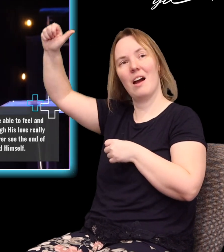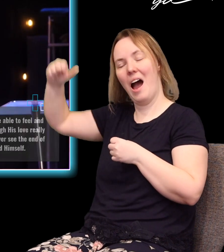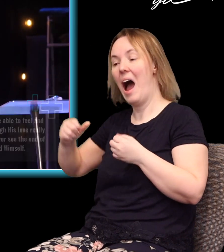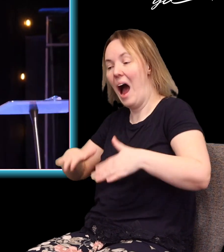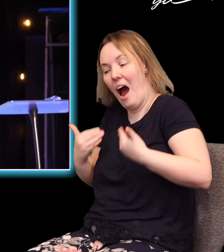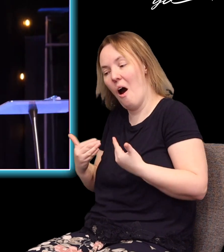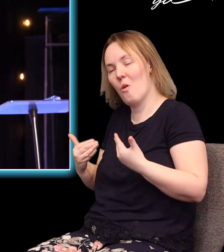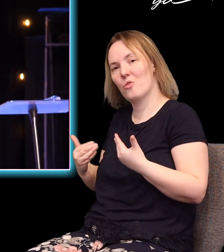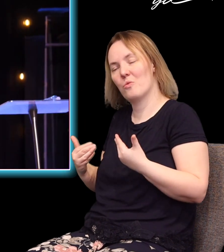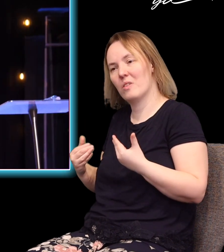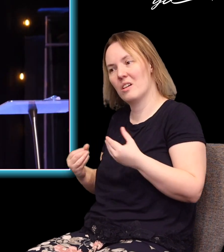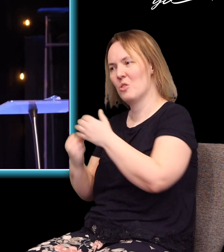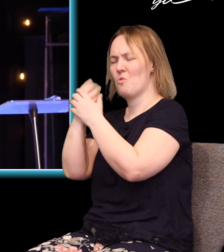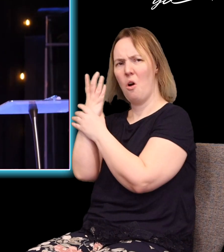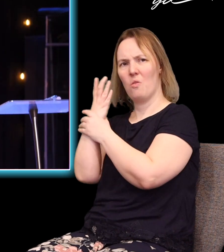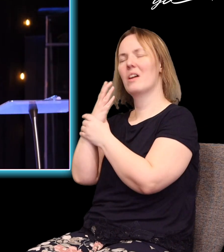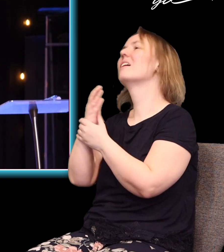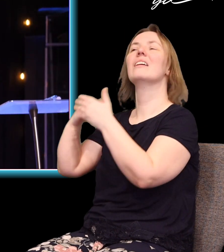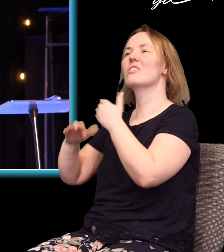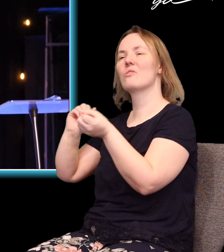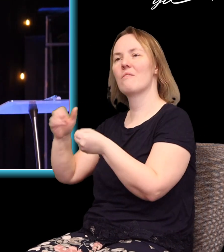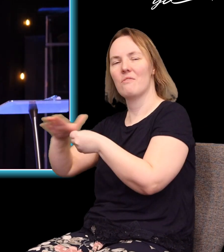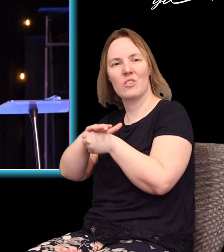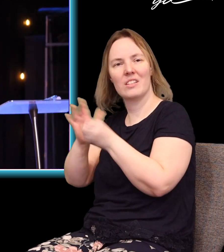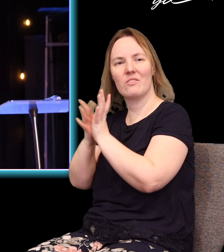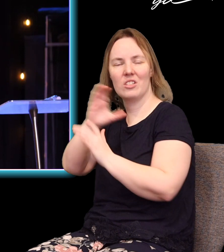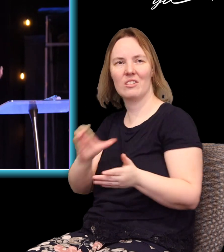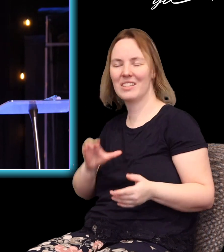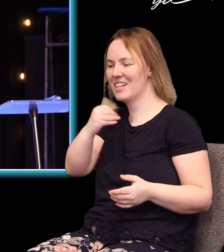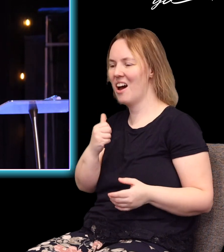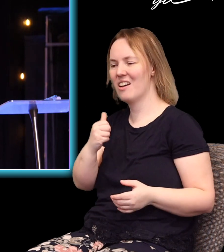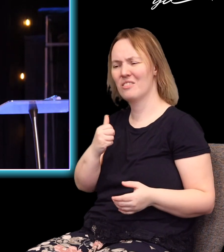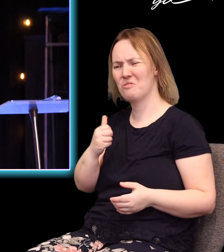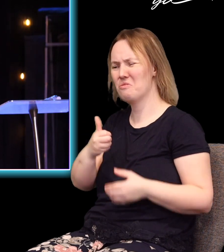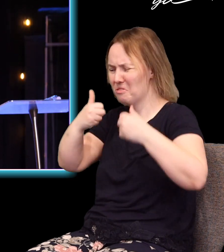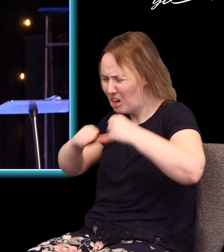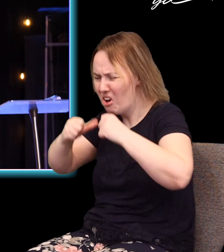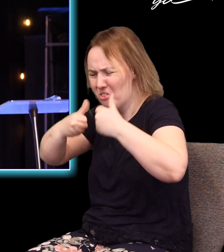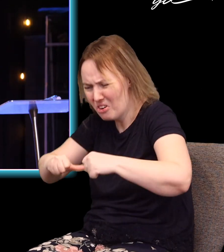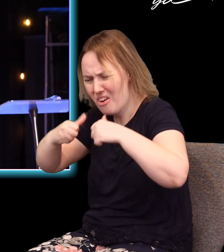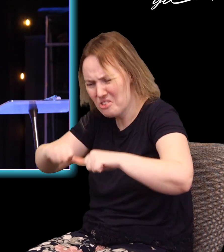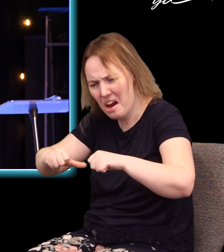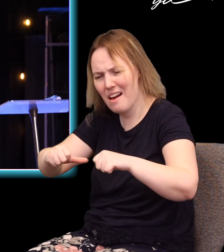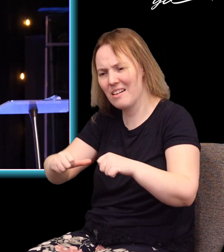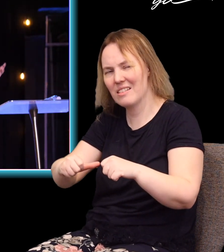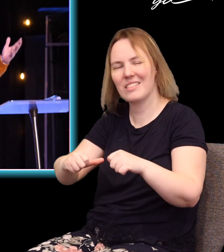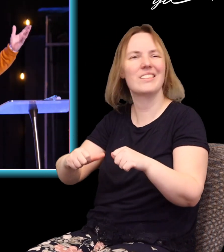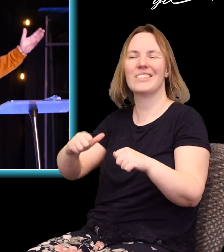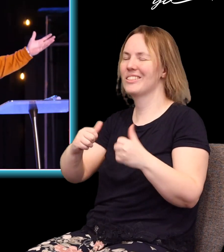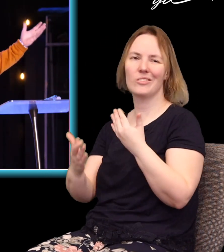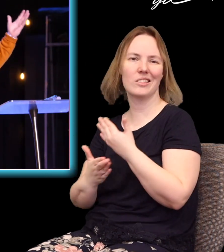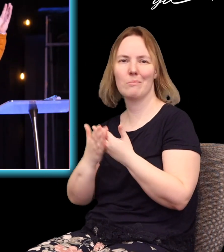himself? How do we grow into the fullness of Jesus Christ? It's not through striving. It's